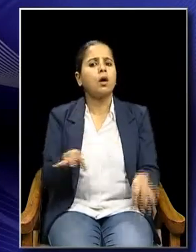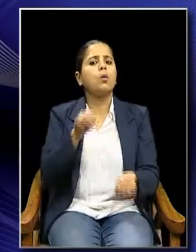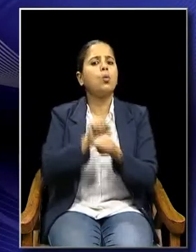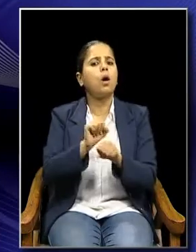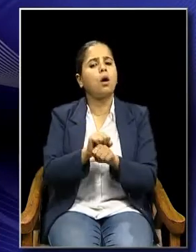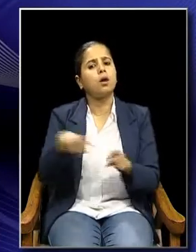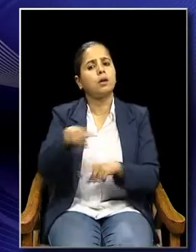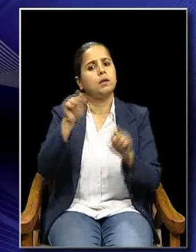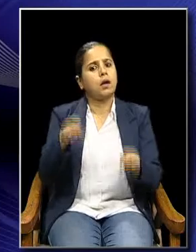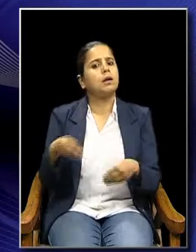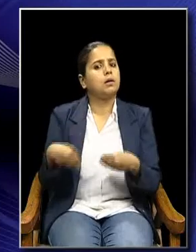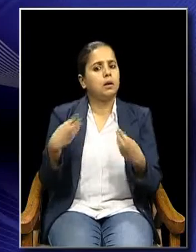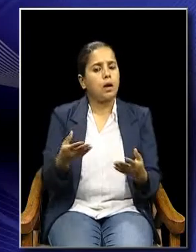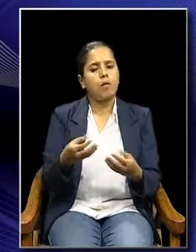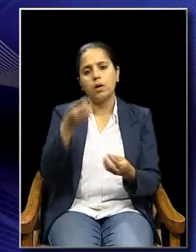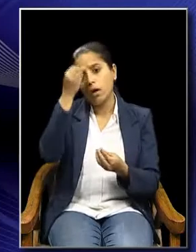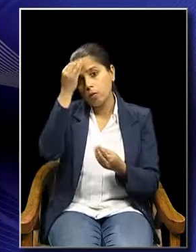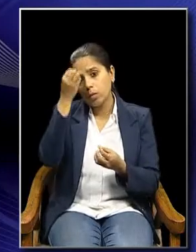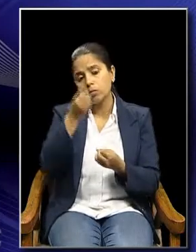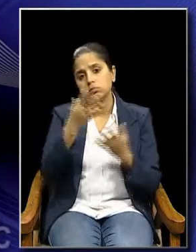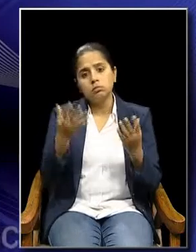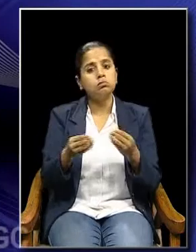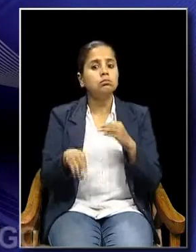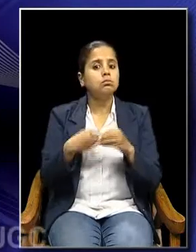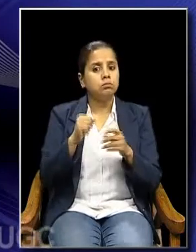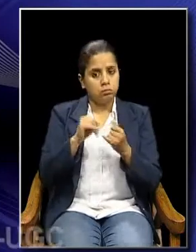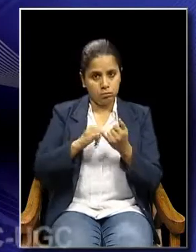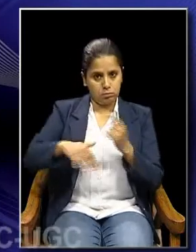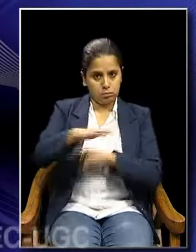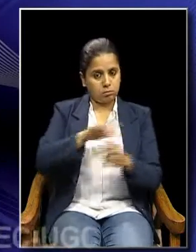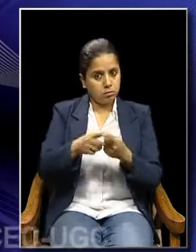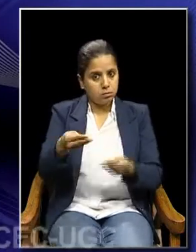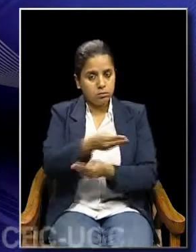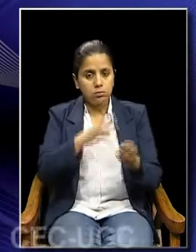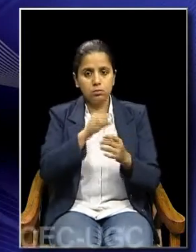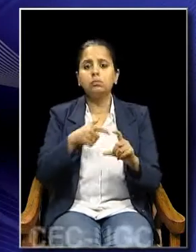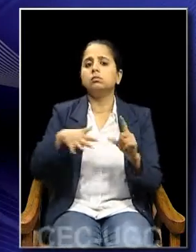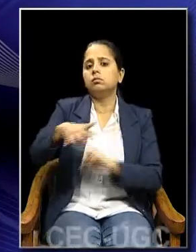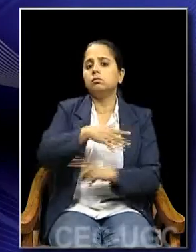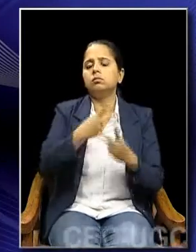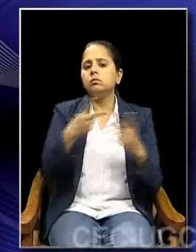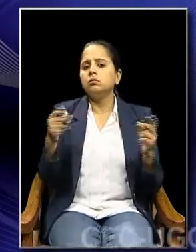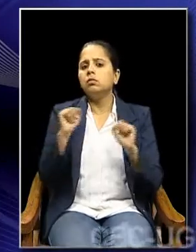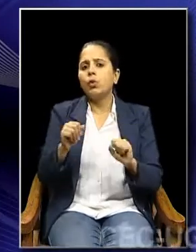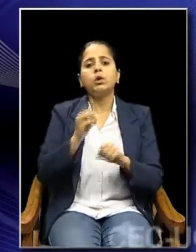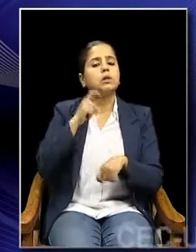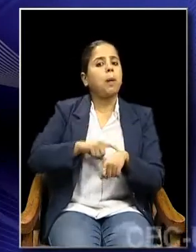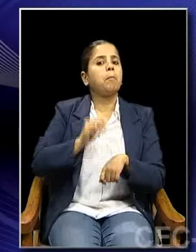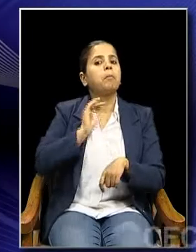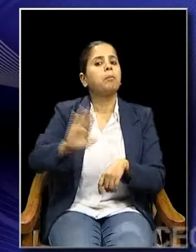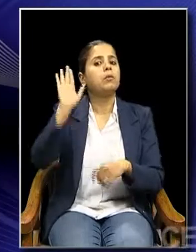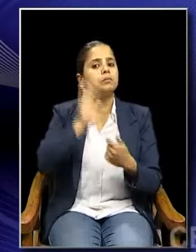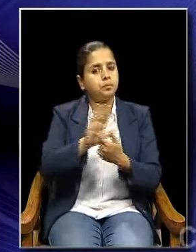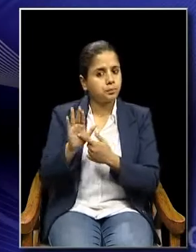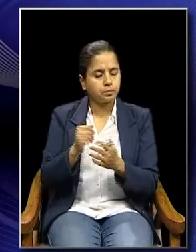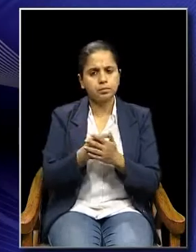also provide a lot of information about the socio-economic, political, cultural conditions of those times, and